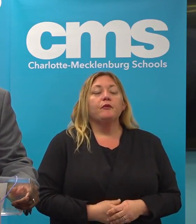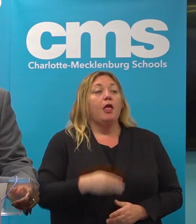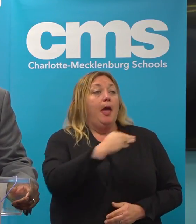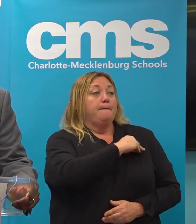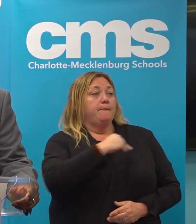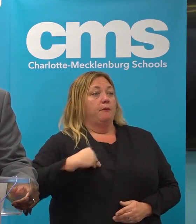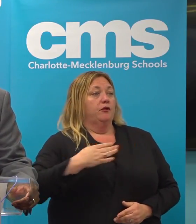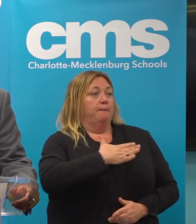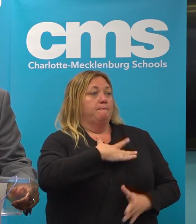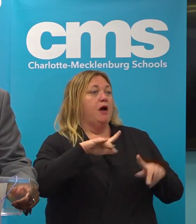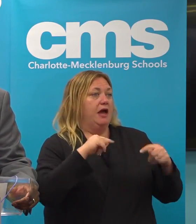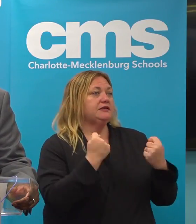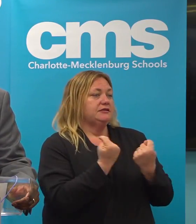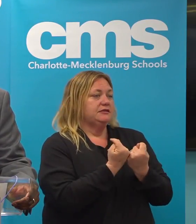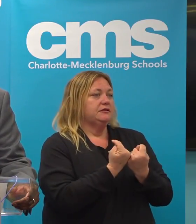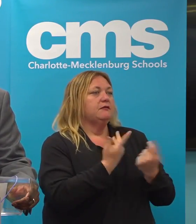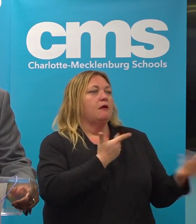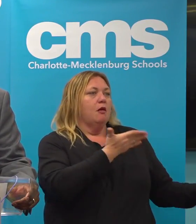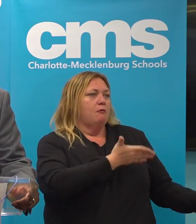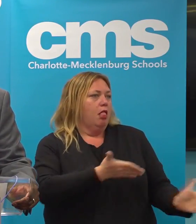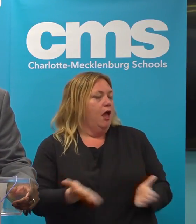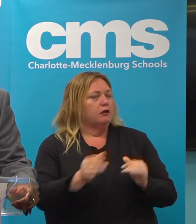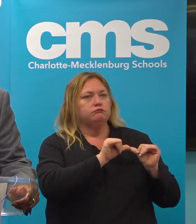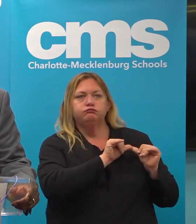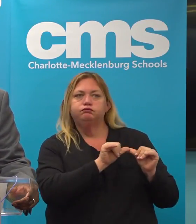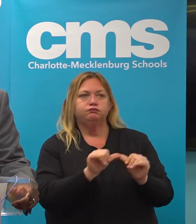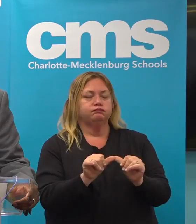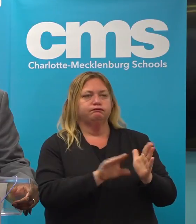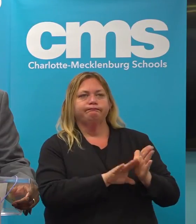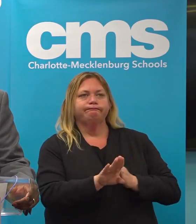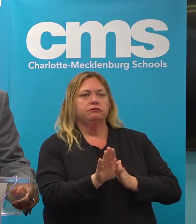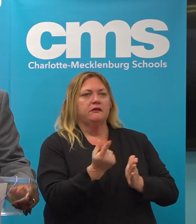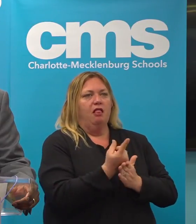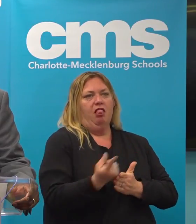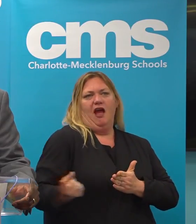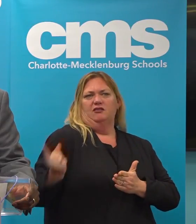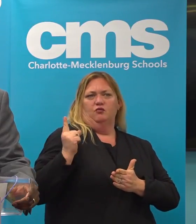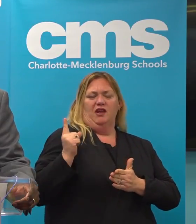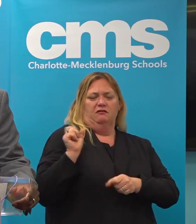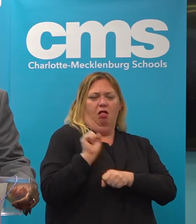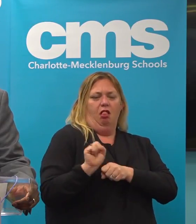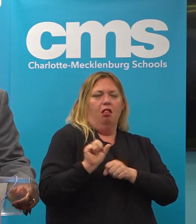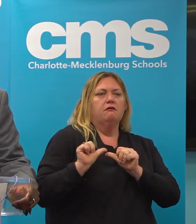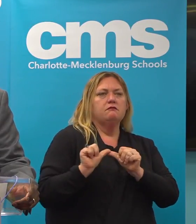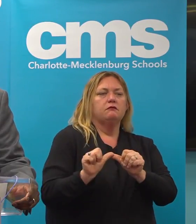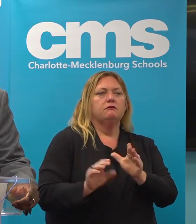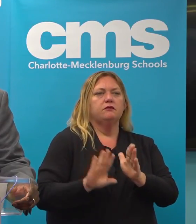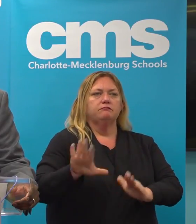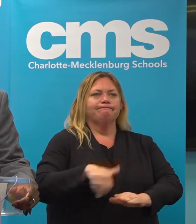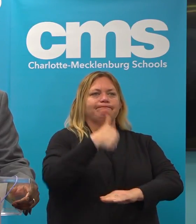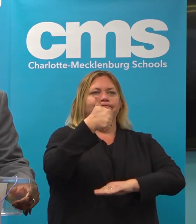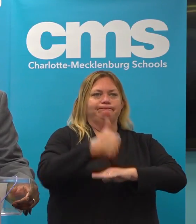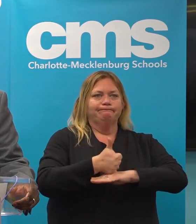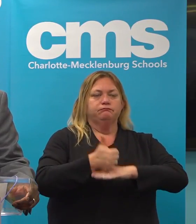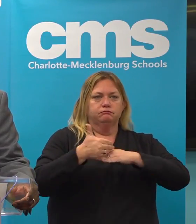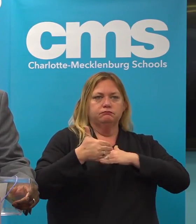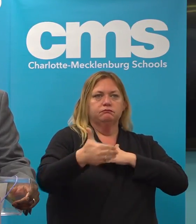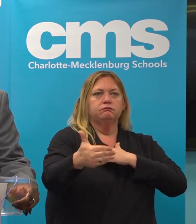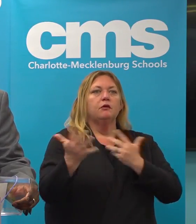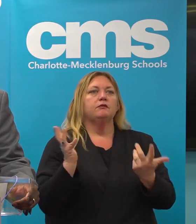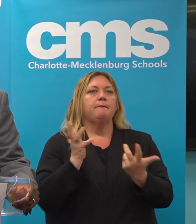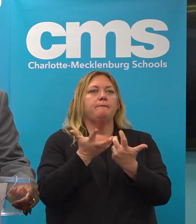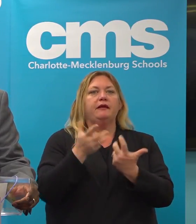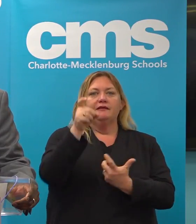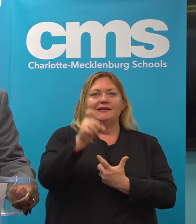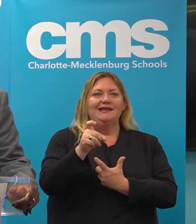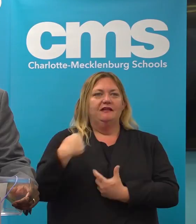Members of my team have been planning nonstop since last week to put things in place that meet the needs of